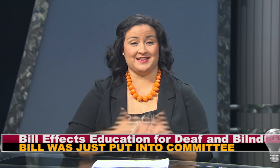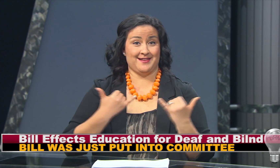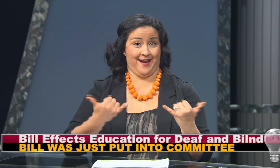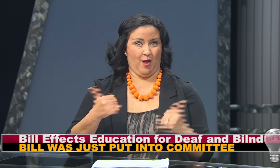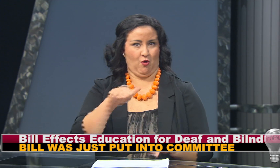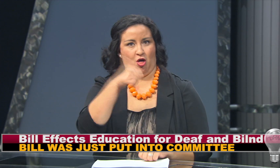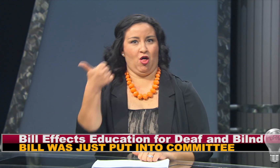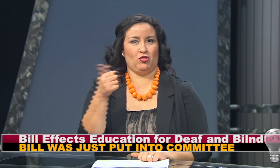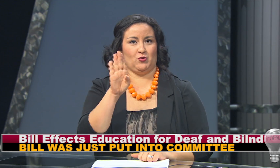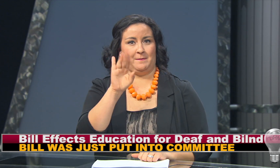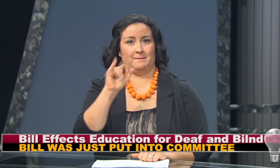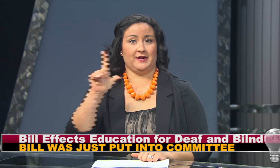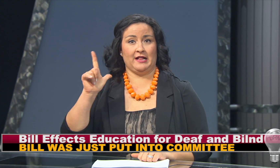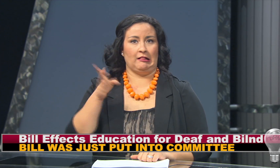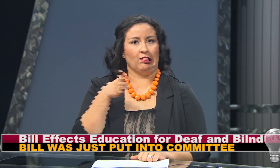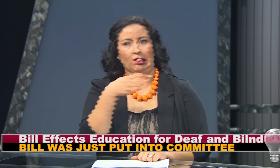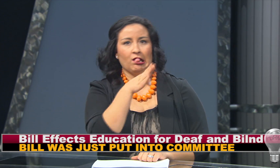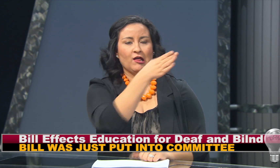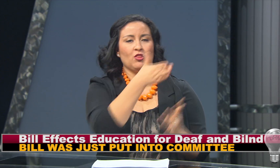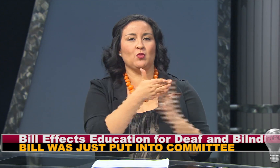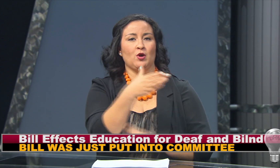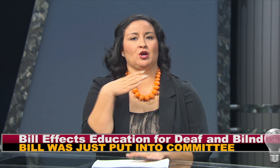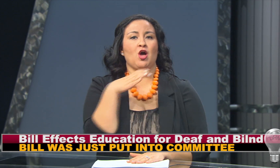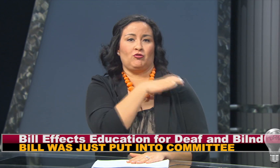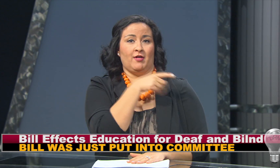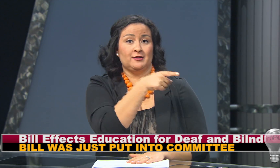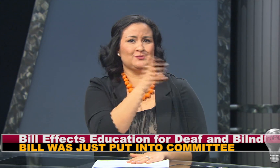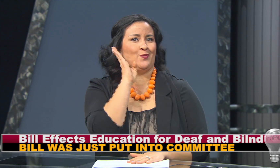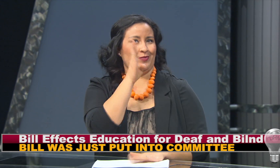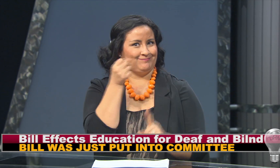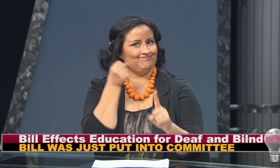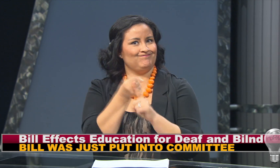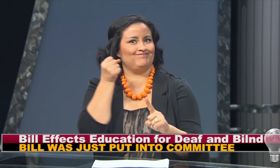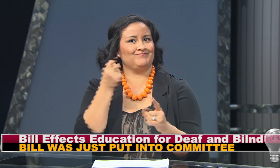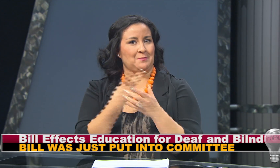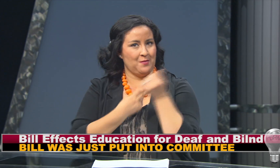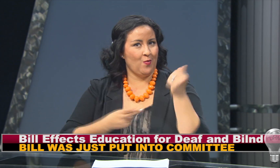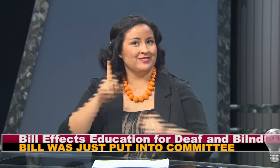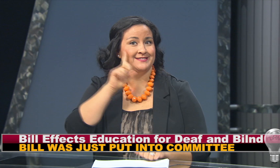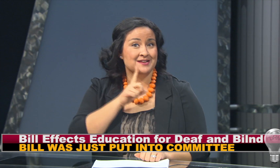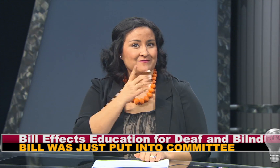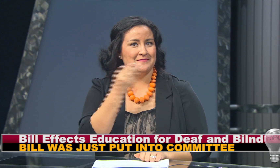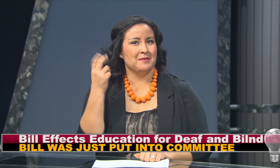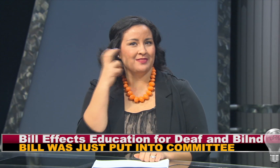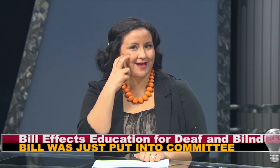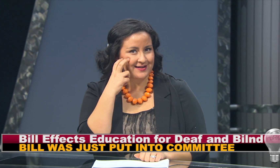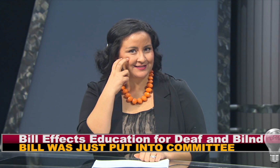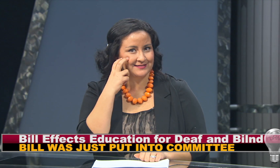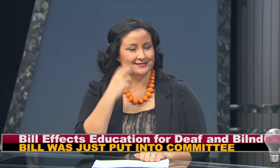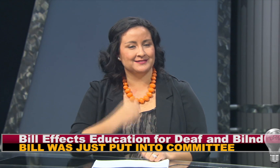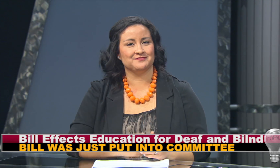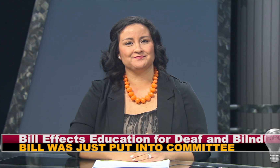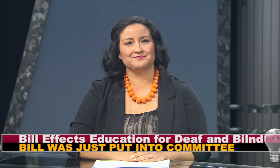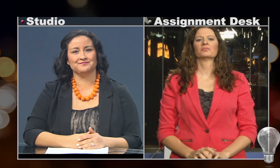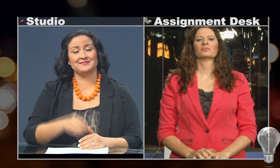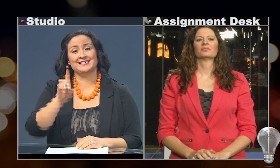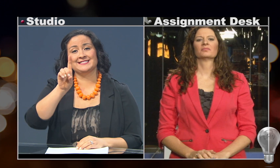Another bill that will affect both the deaf and the blind is making its way through Congress. Diane Sue Kovacs is at